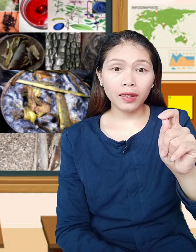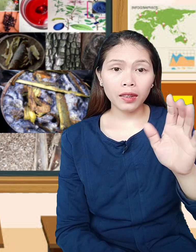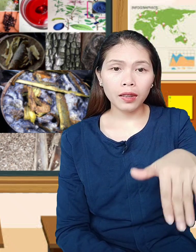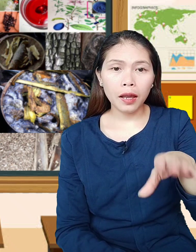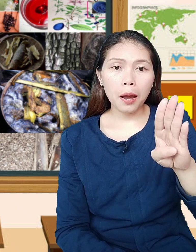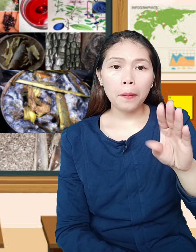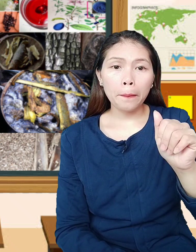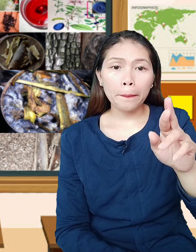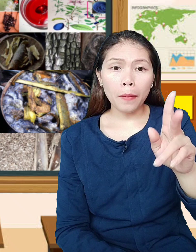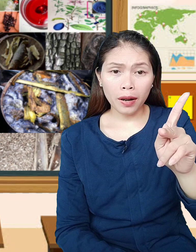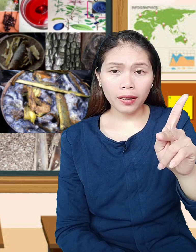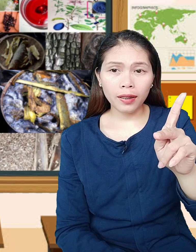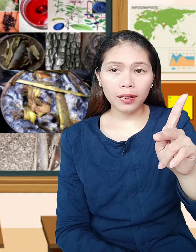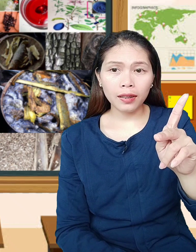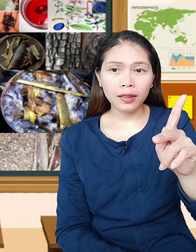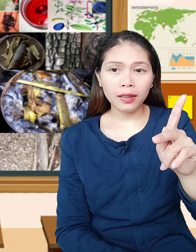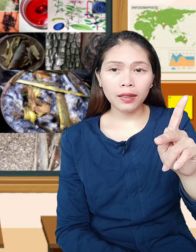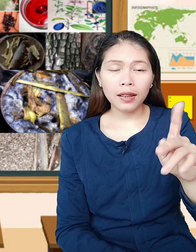prohat bark,